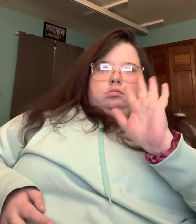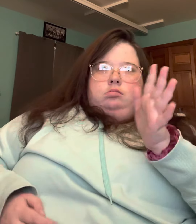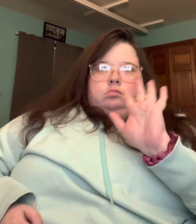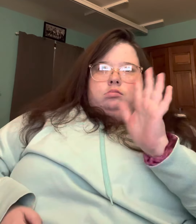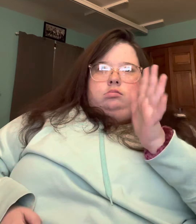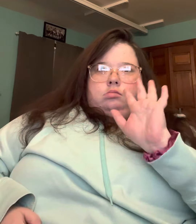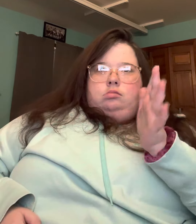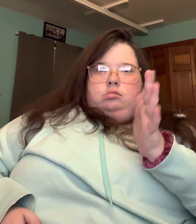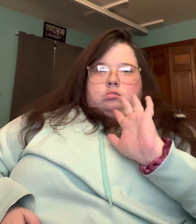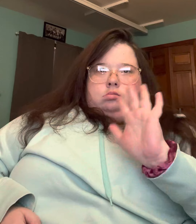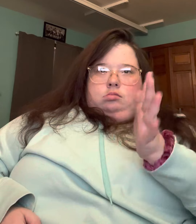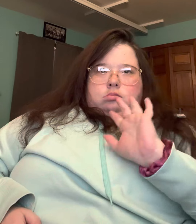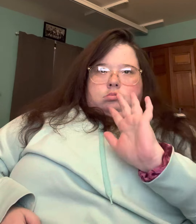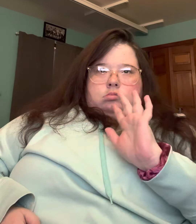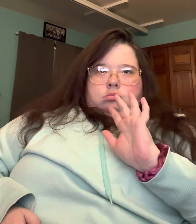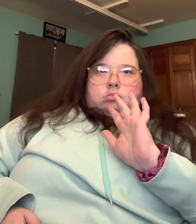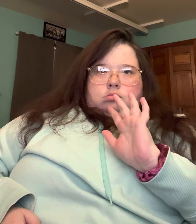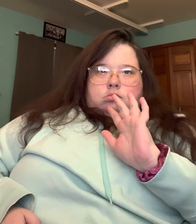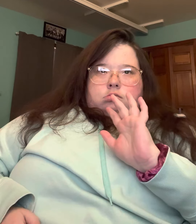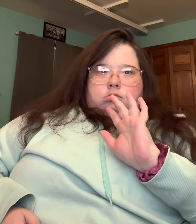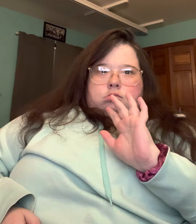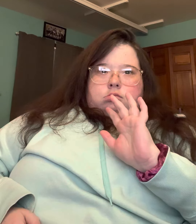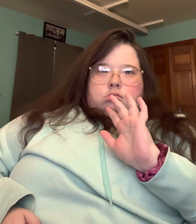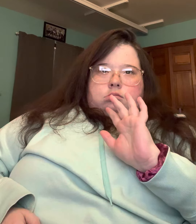waving. Goodbye.